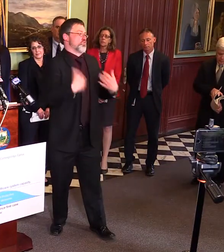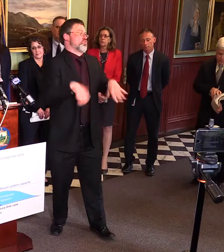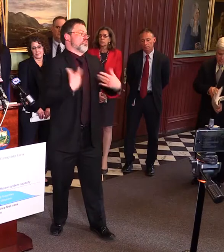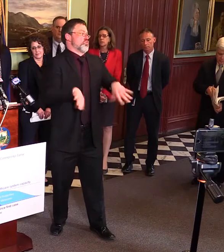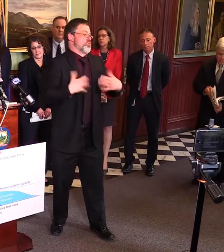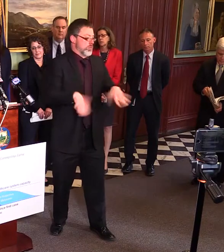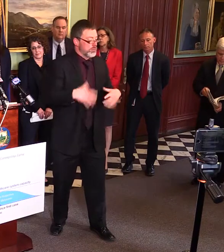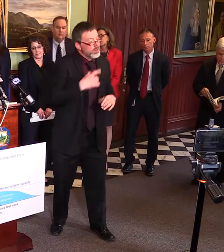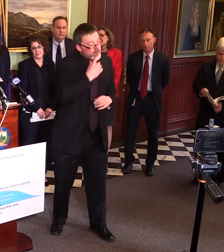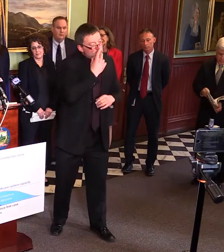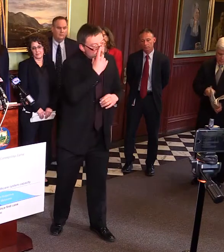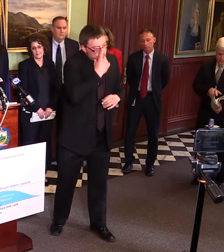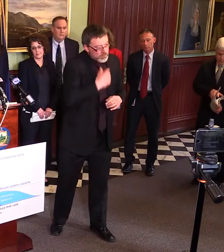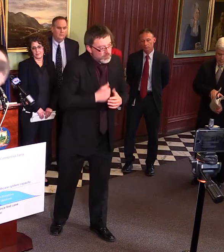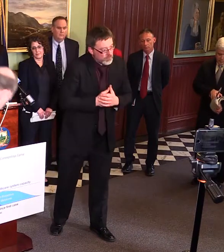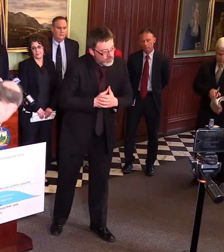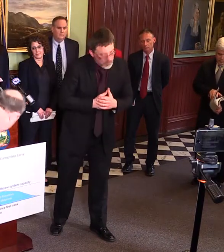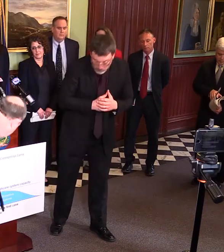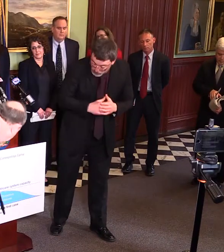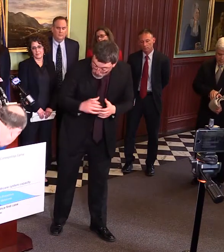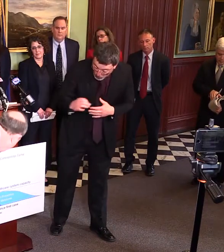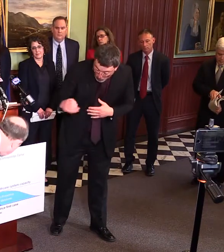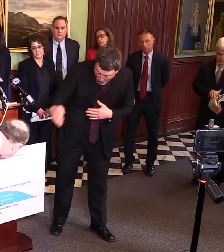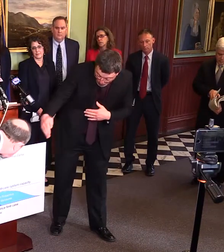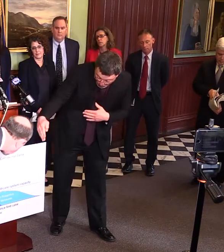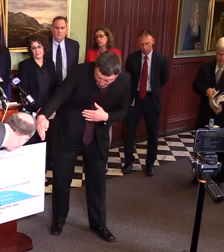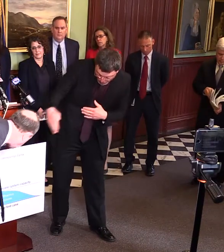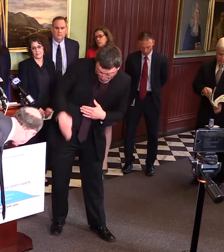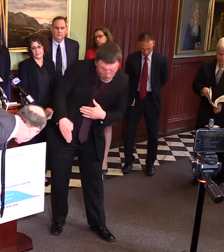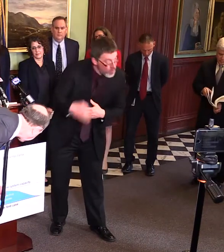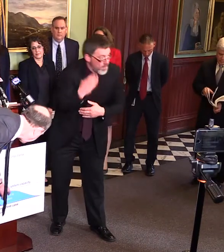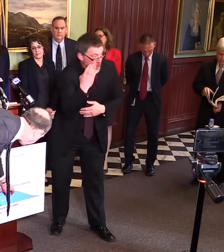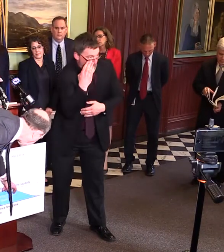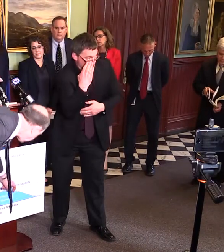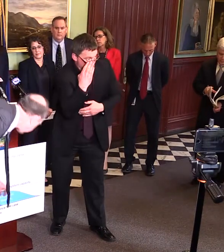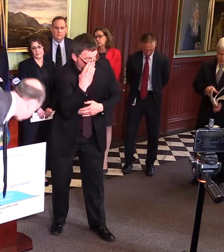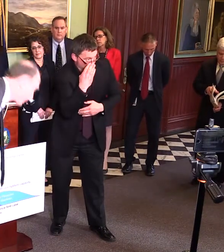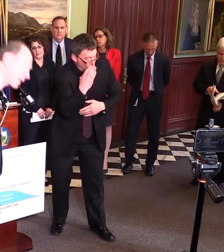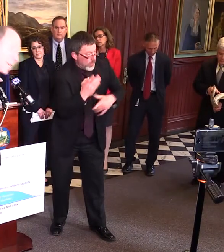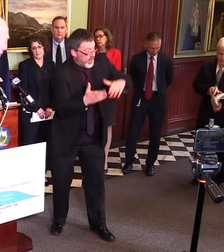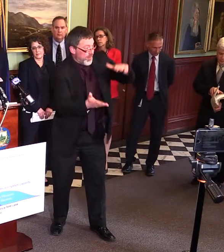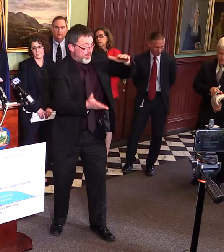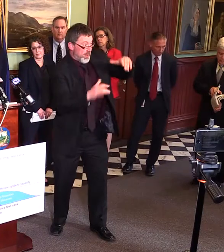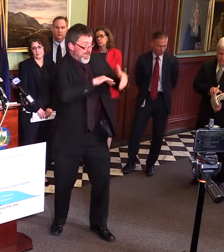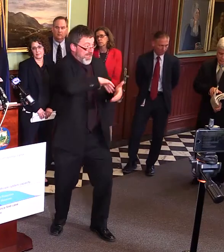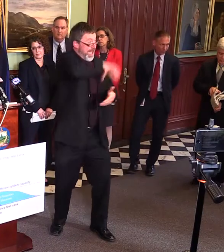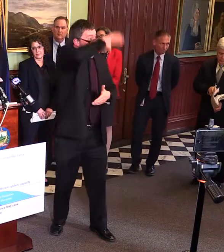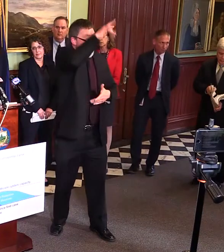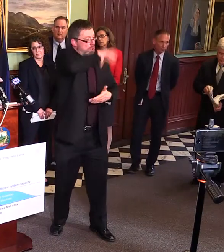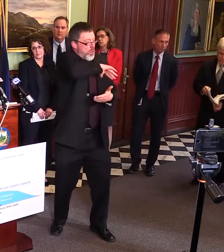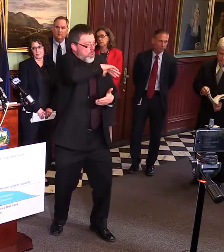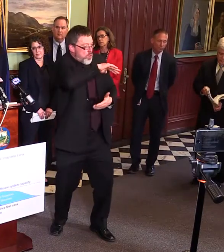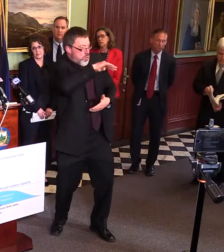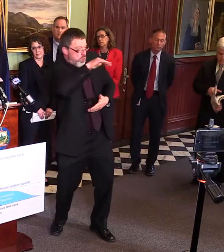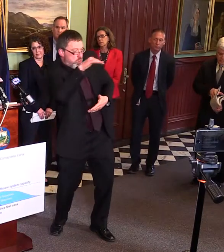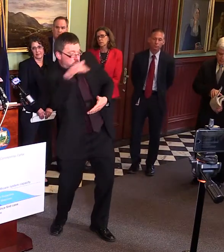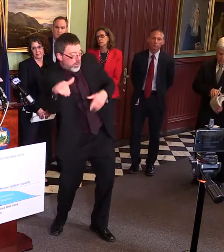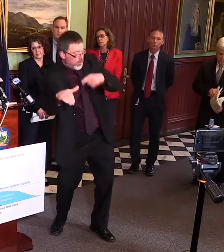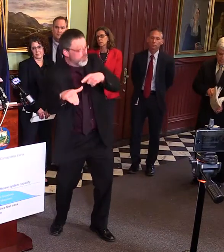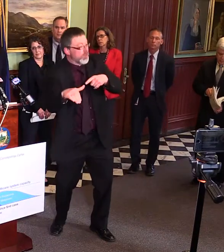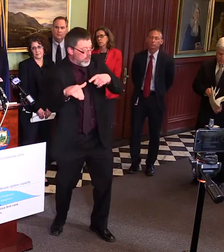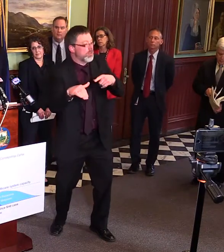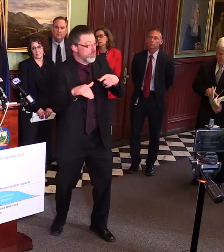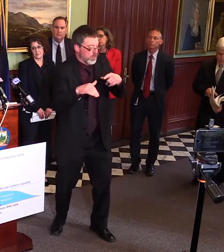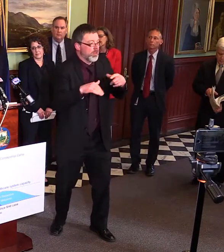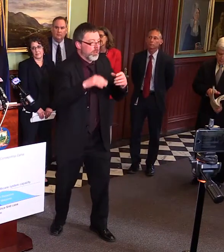want to flatten the curve. And that is this blue curve here. All of the measures that the